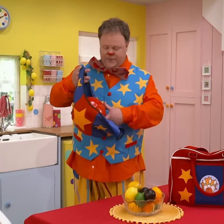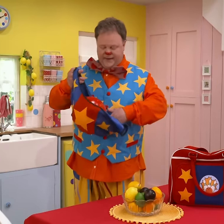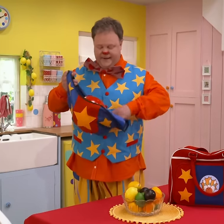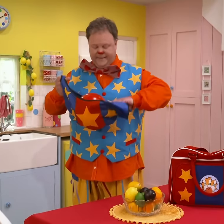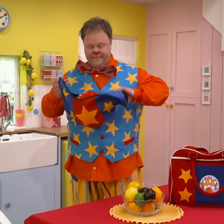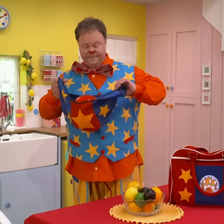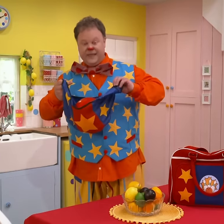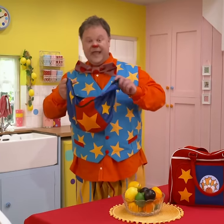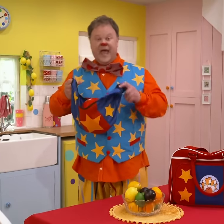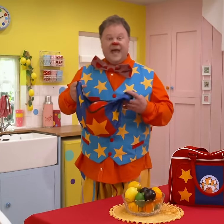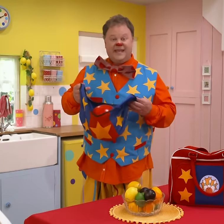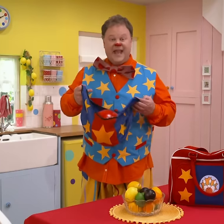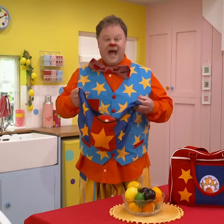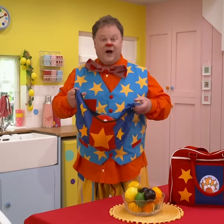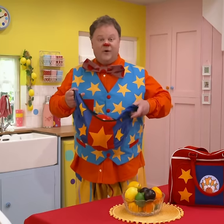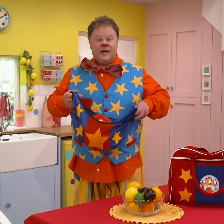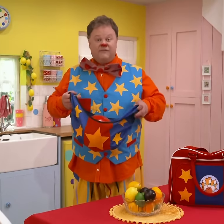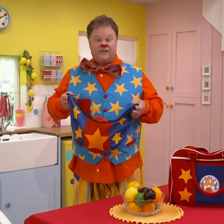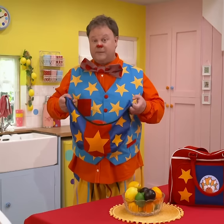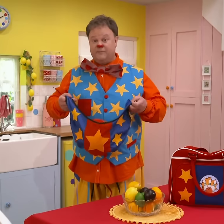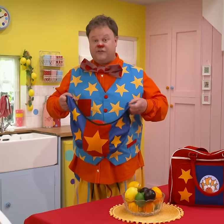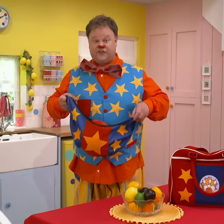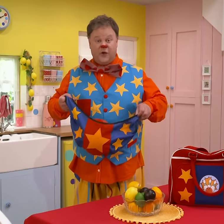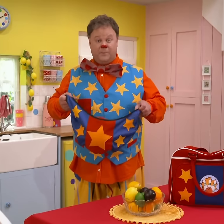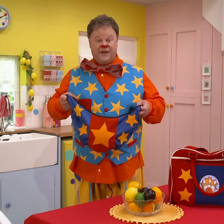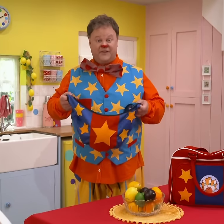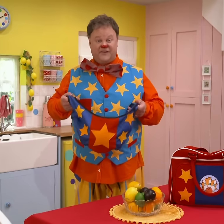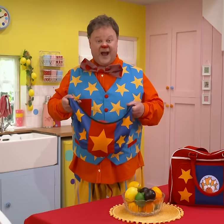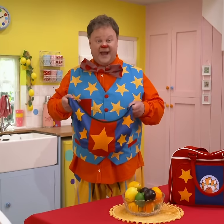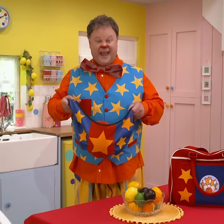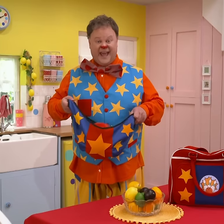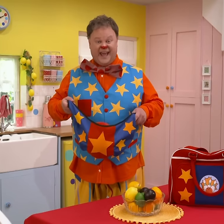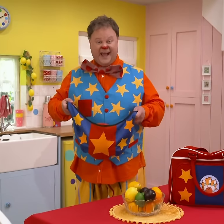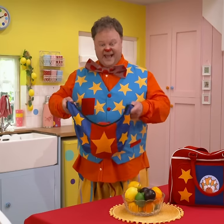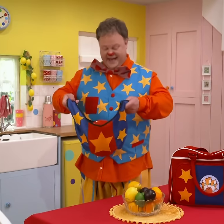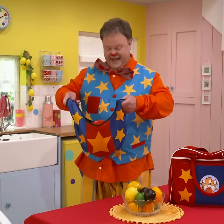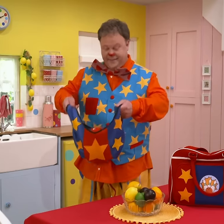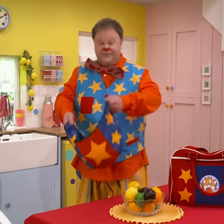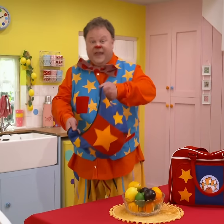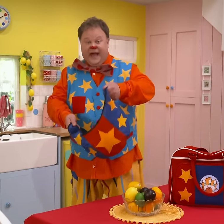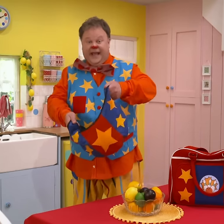Ho-ho-ho-ho! Now for some super shining.